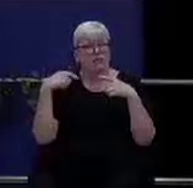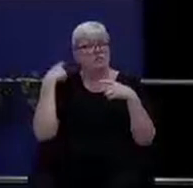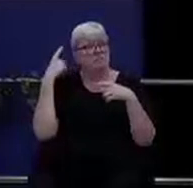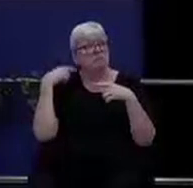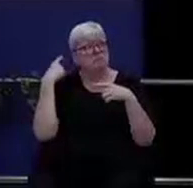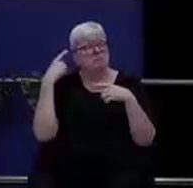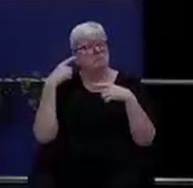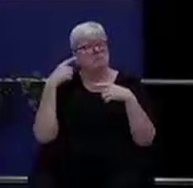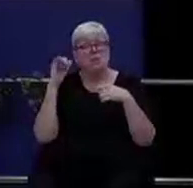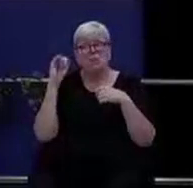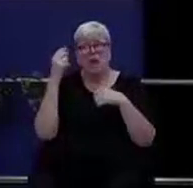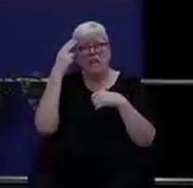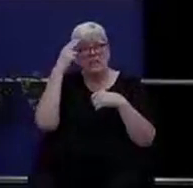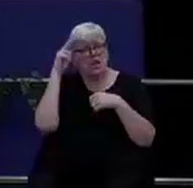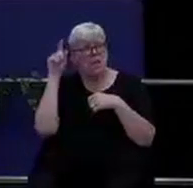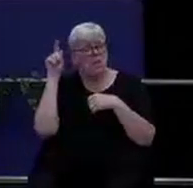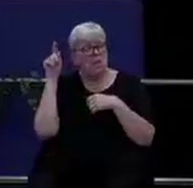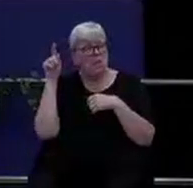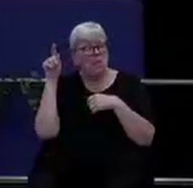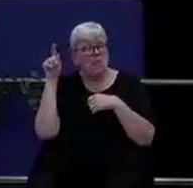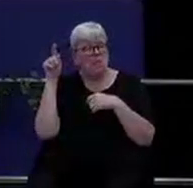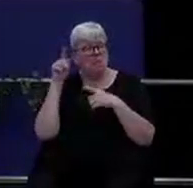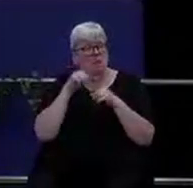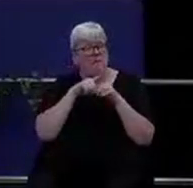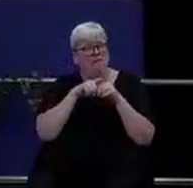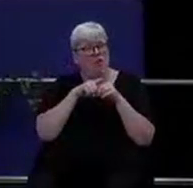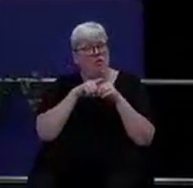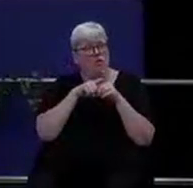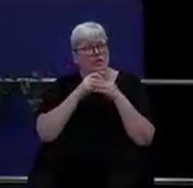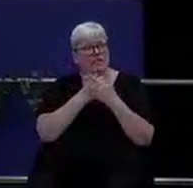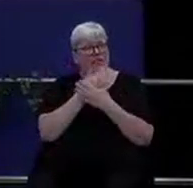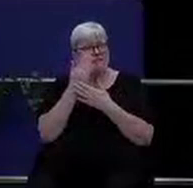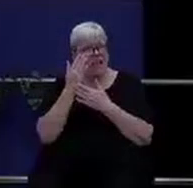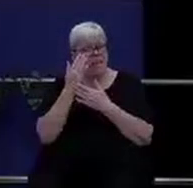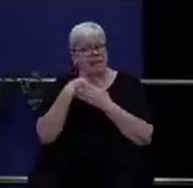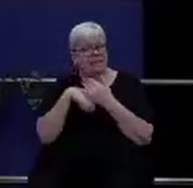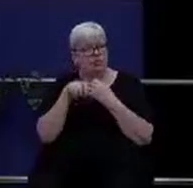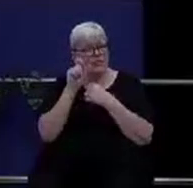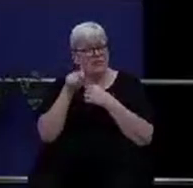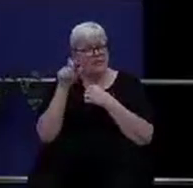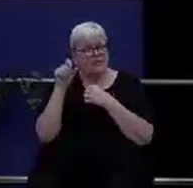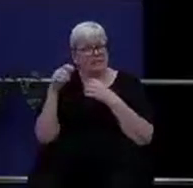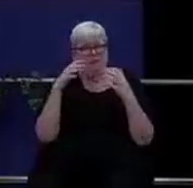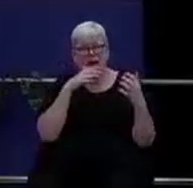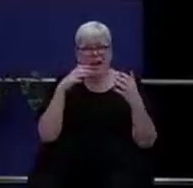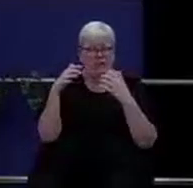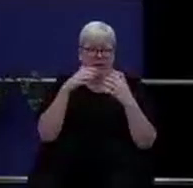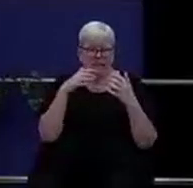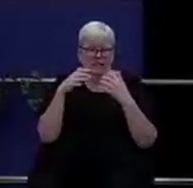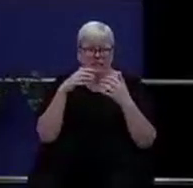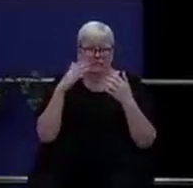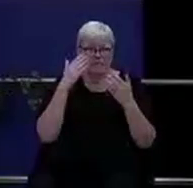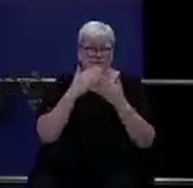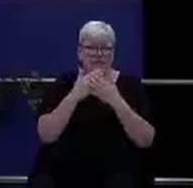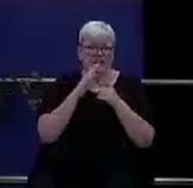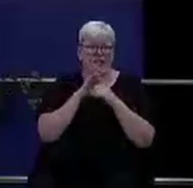of bad reputation followed actually the development of civilization, where, you know, battlefields were the result of